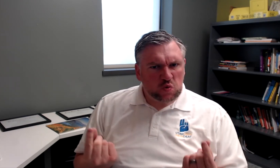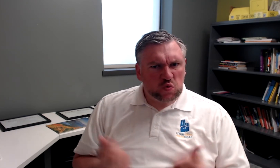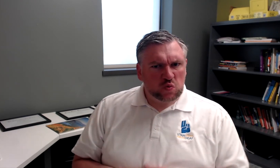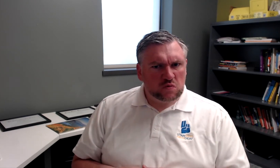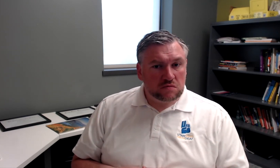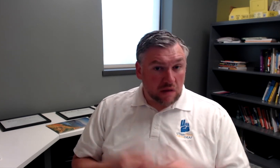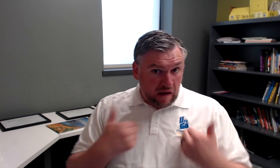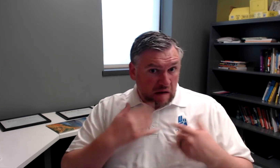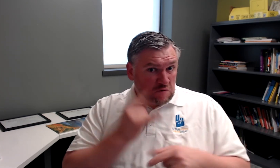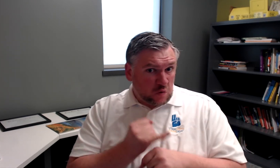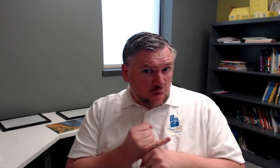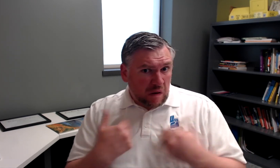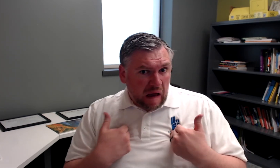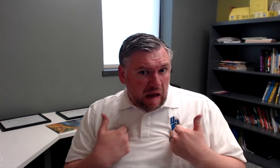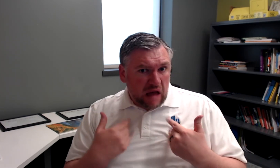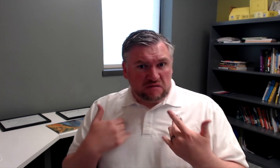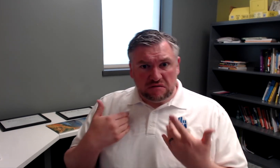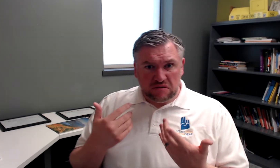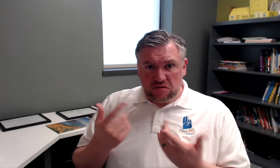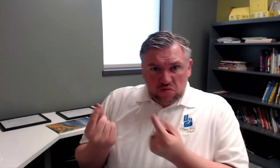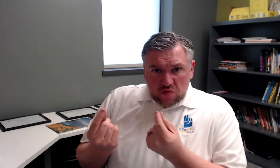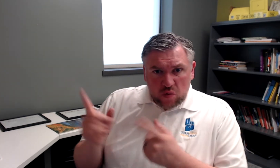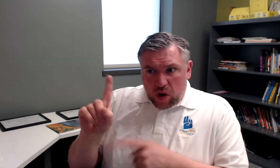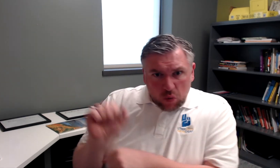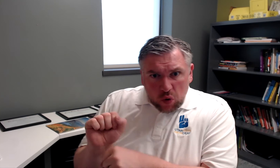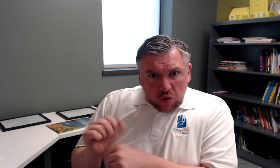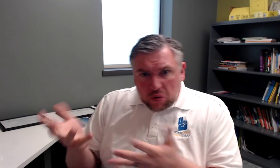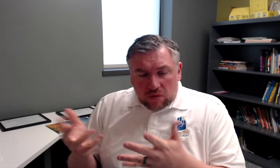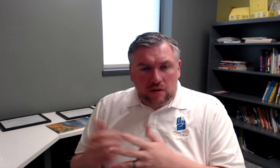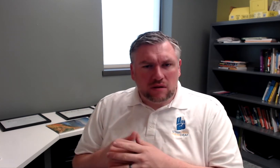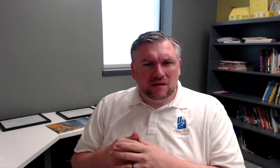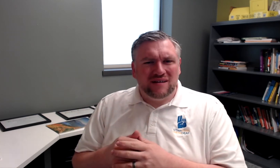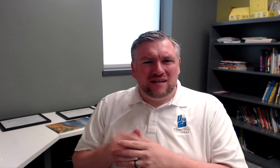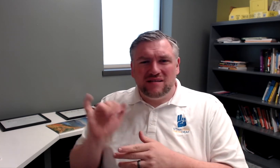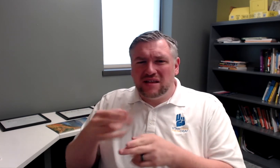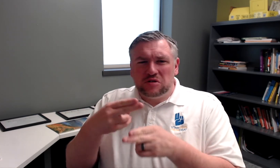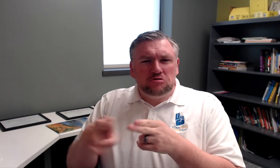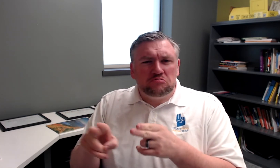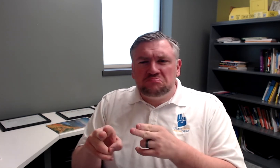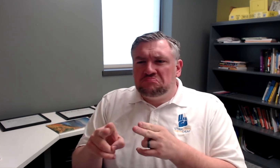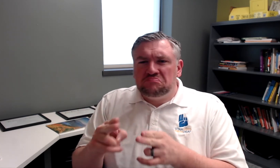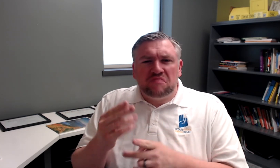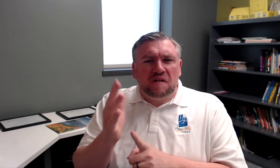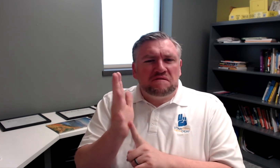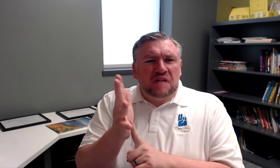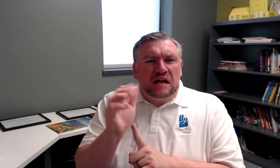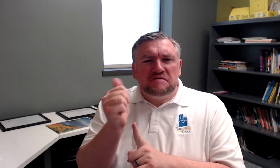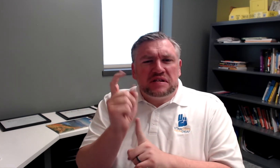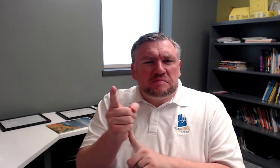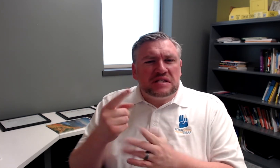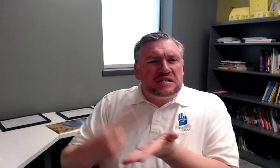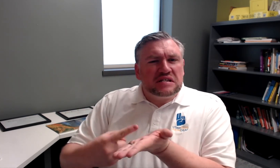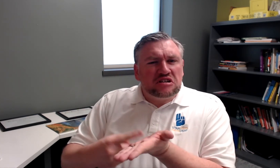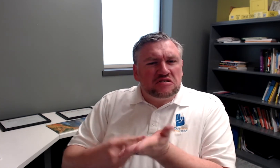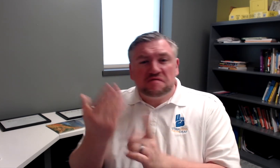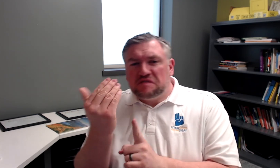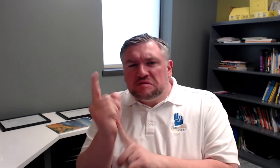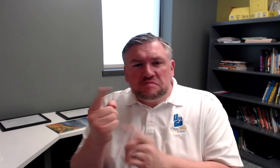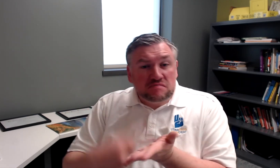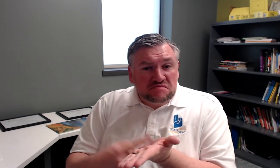take a moment and pause and ask, what were deaf people doing? Were there deaf schools? Where did deaf people work at that time? It's a 5 or 10 minute